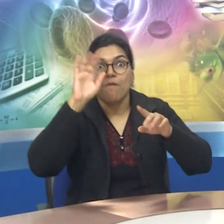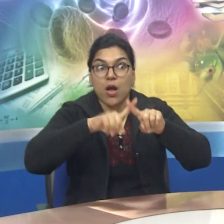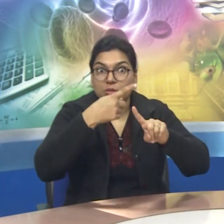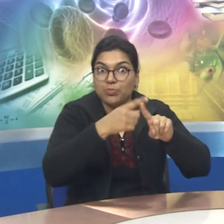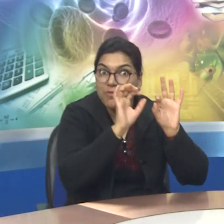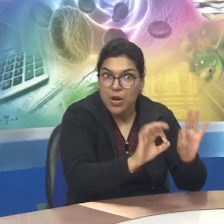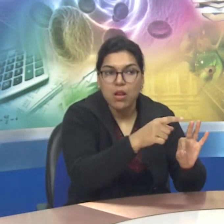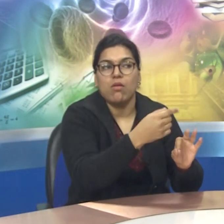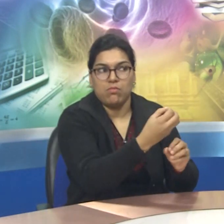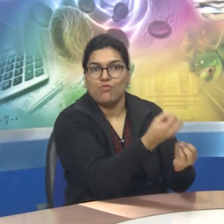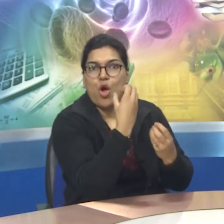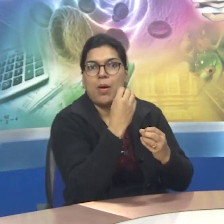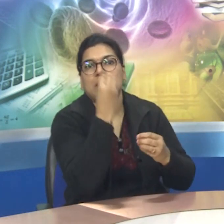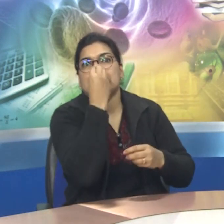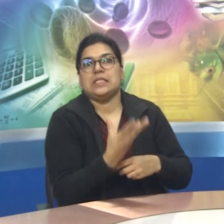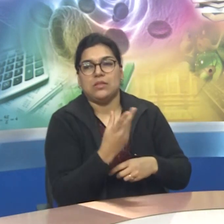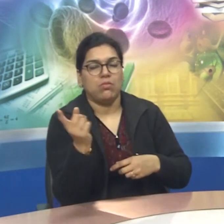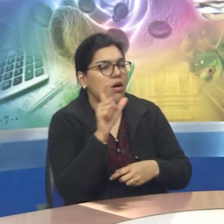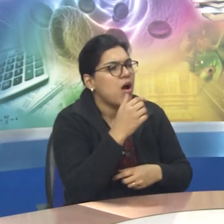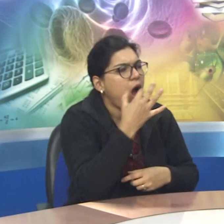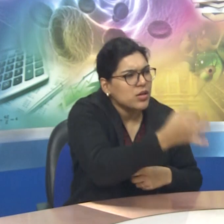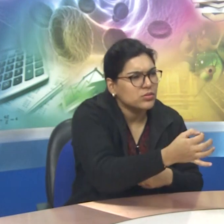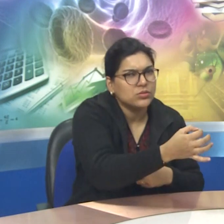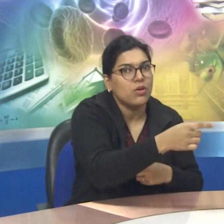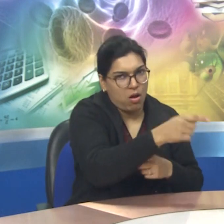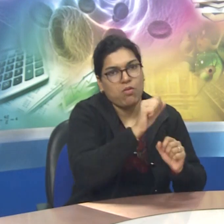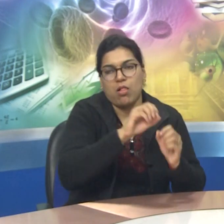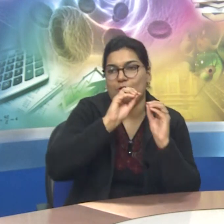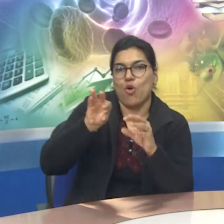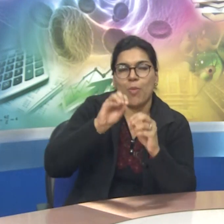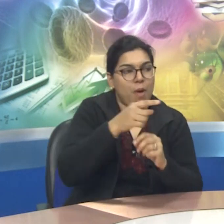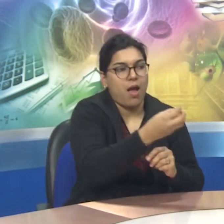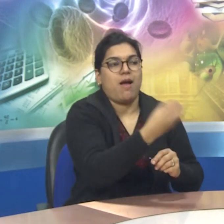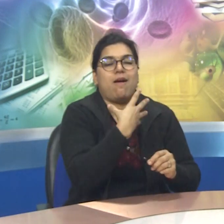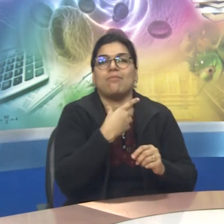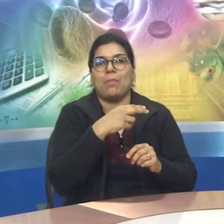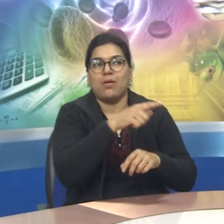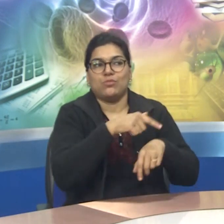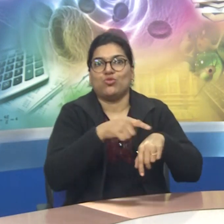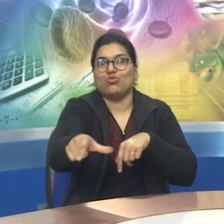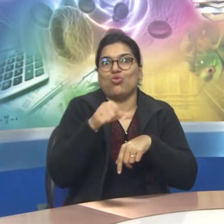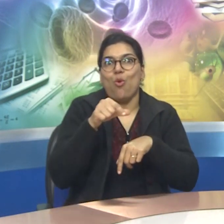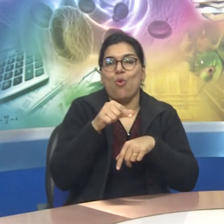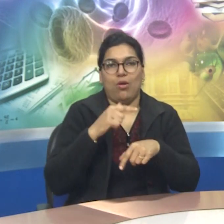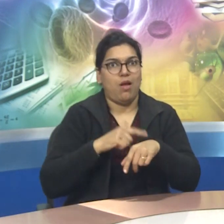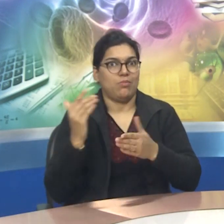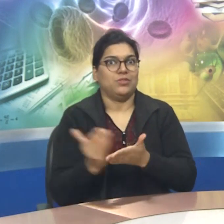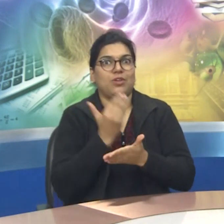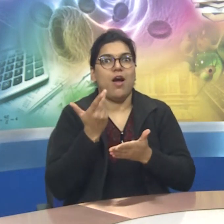necessary efforts to meet the demand of the reader in least possible time with the help of references cum